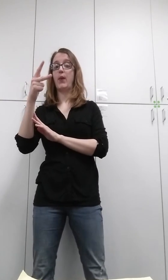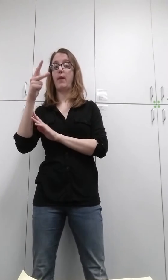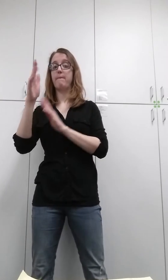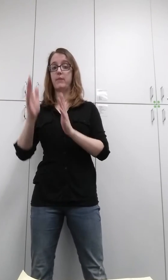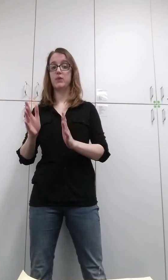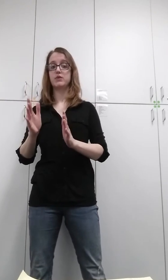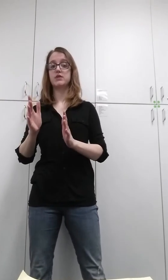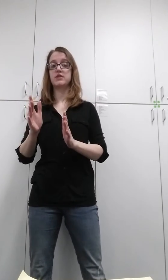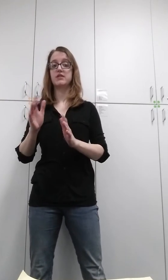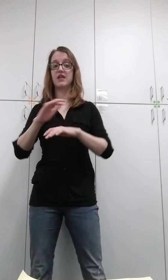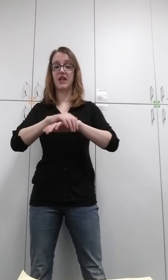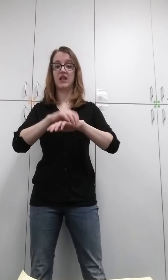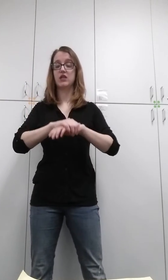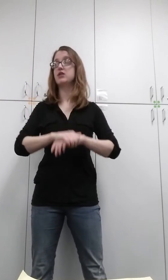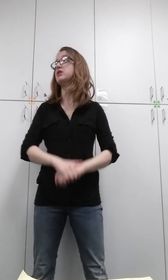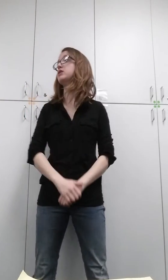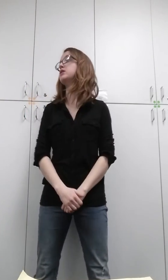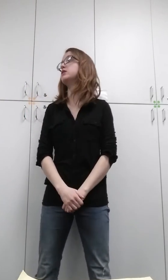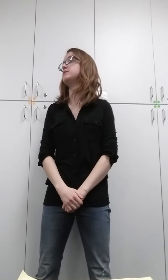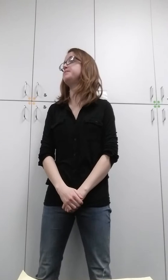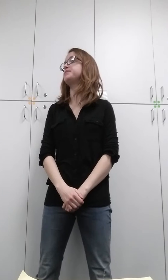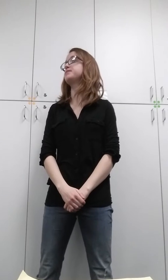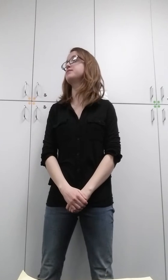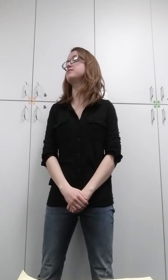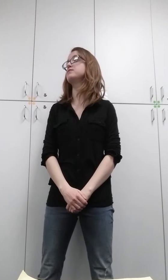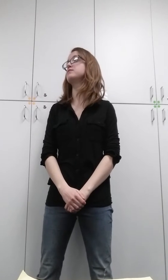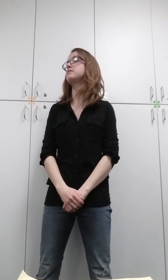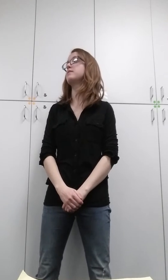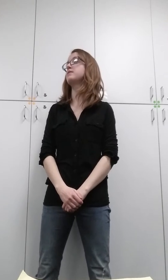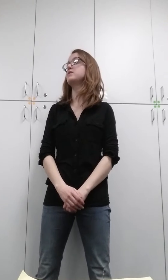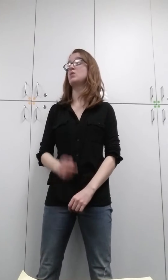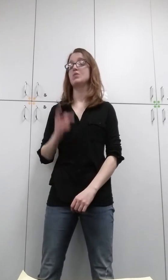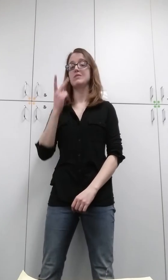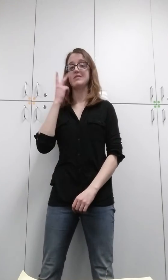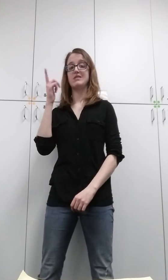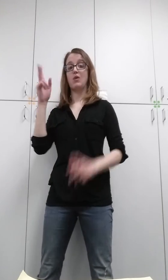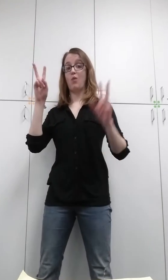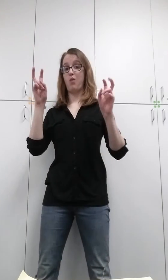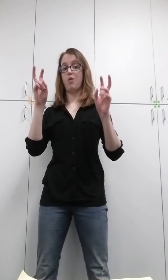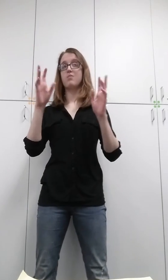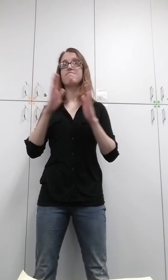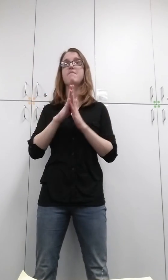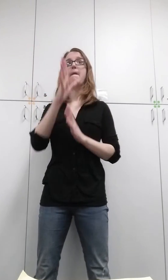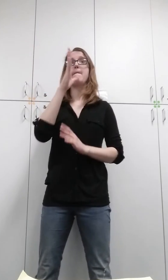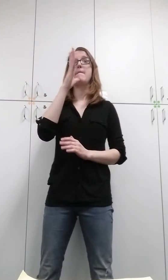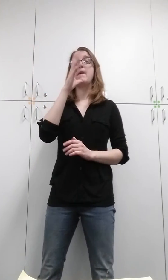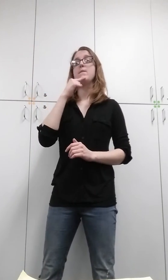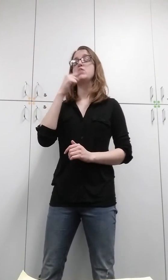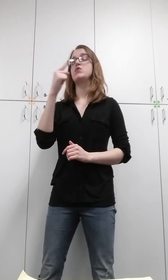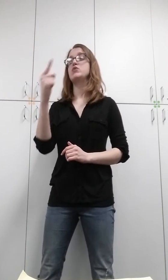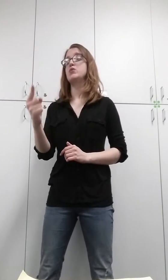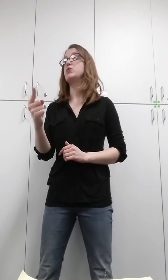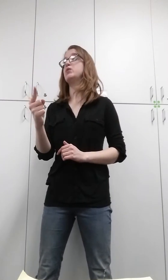Okay, so see, quote, the mom told, quote, that's role